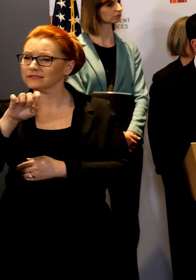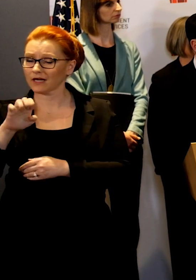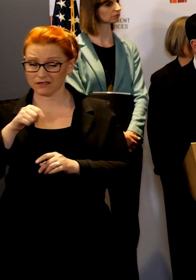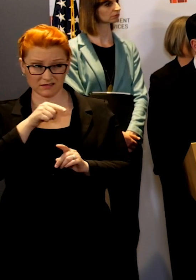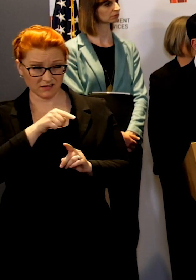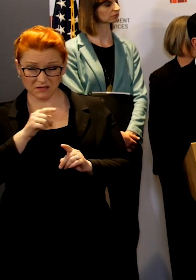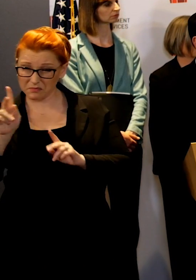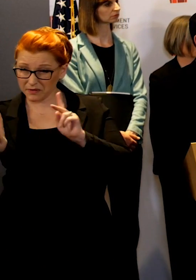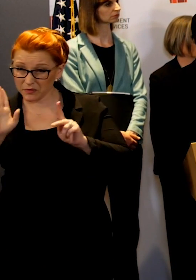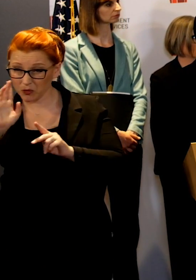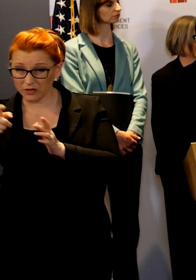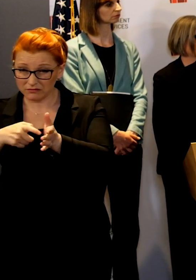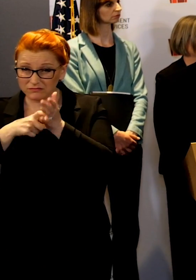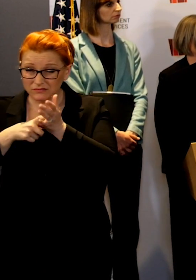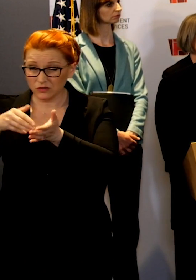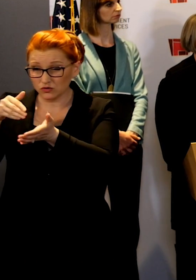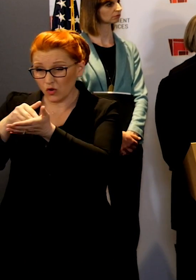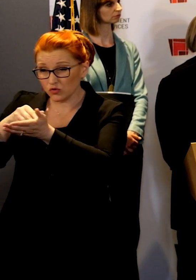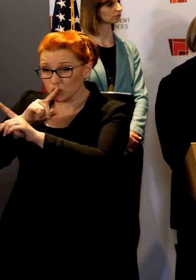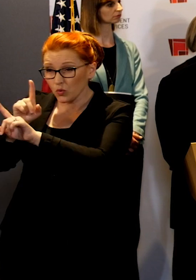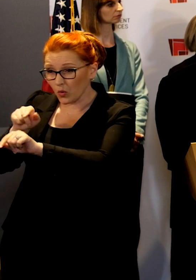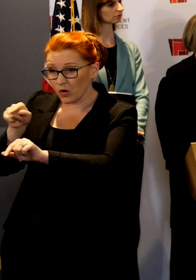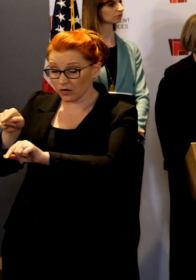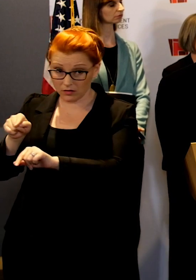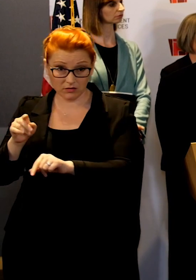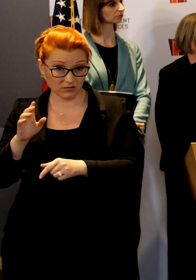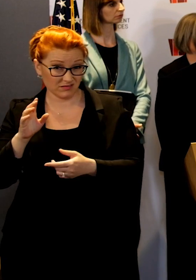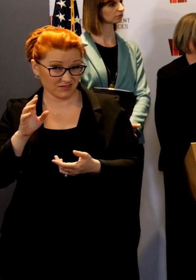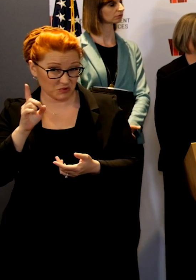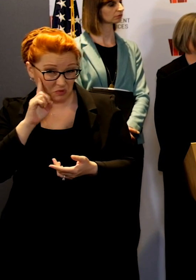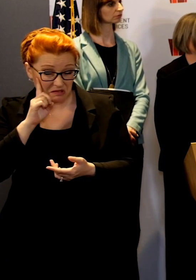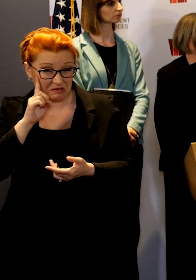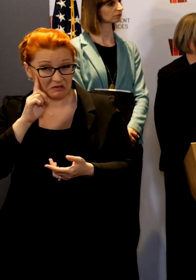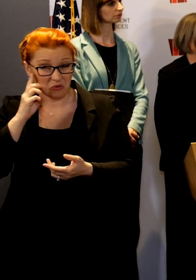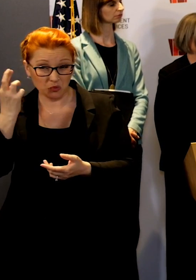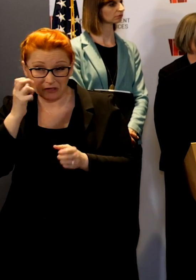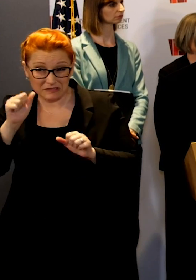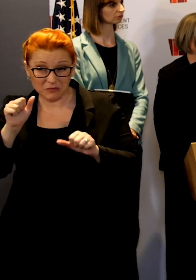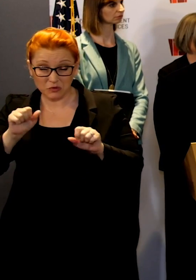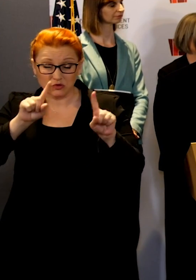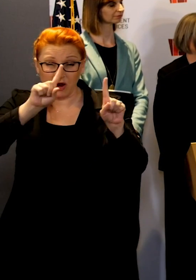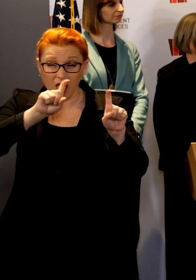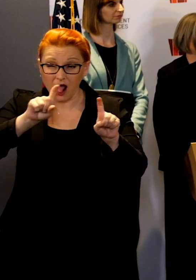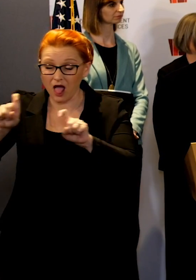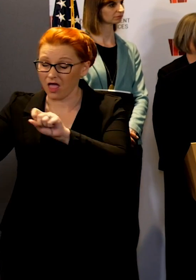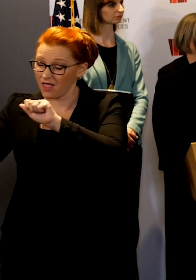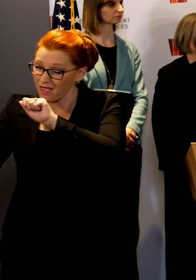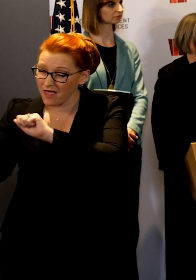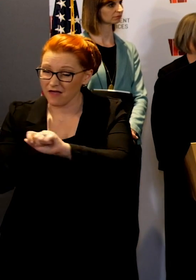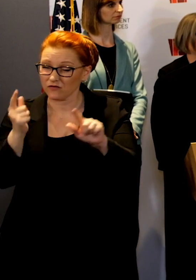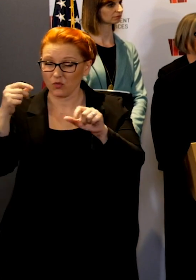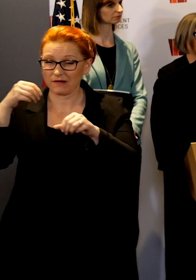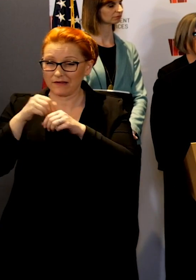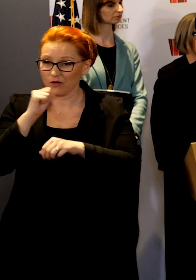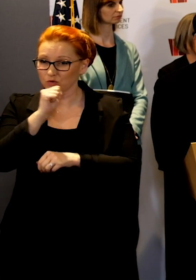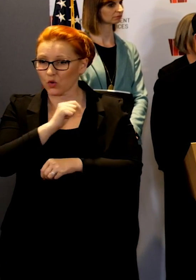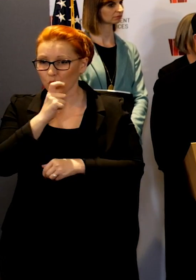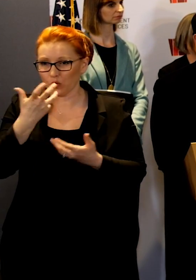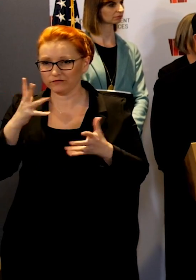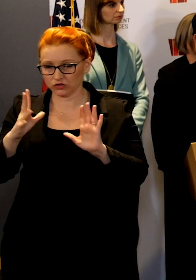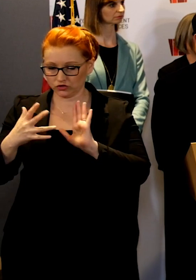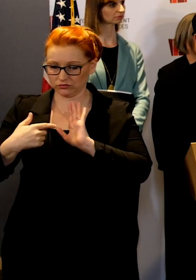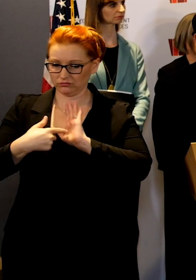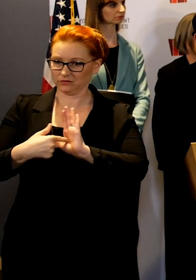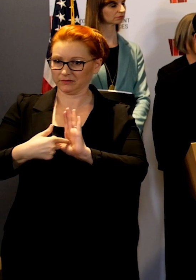order to go to them? And is it ever going to be practical to test everybody in Arizona who has symptoms?